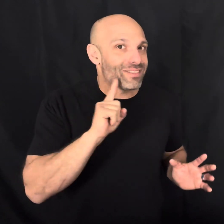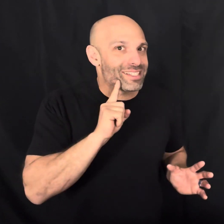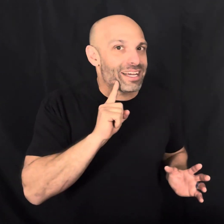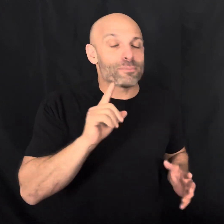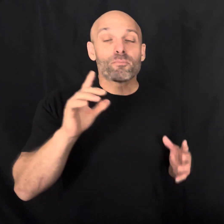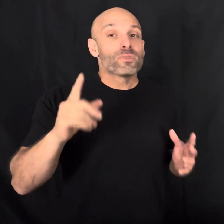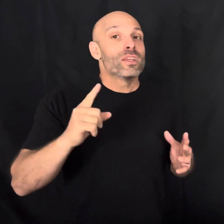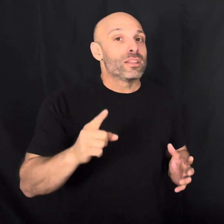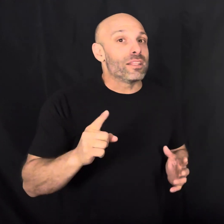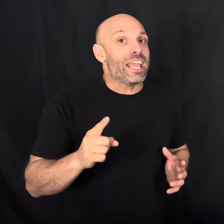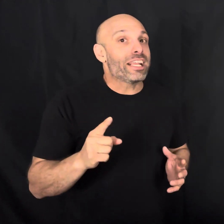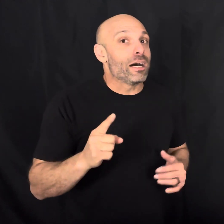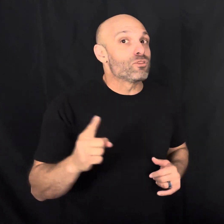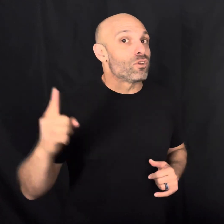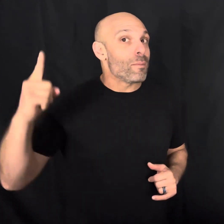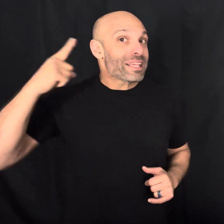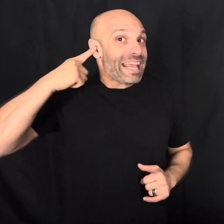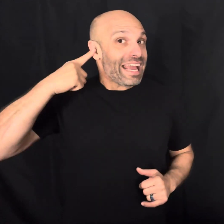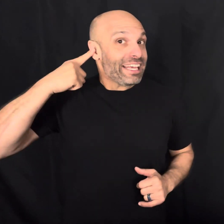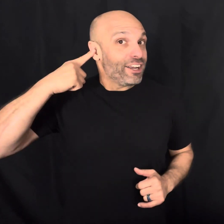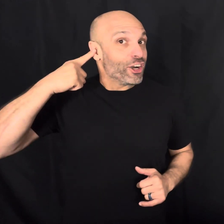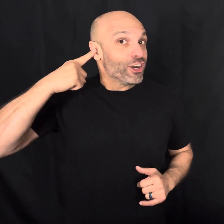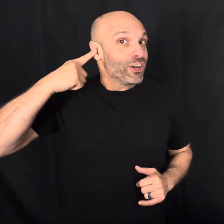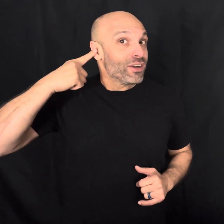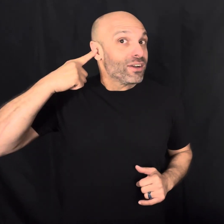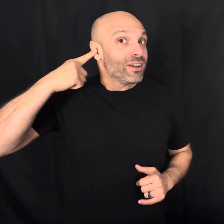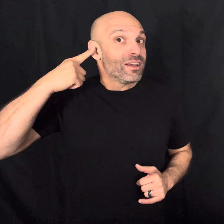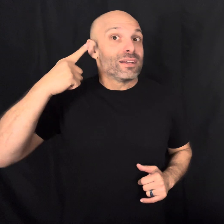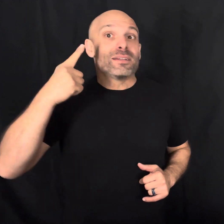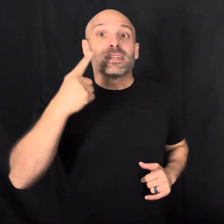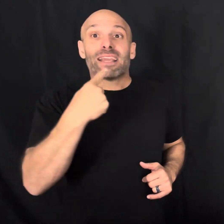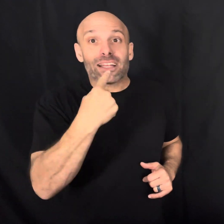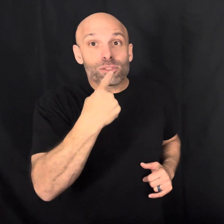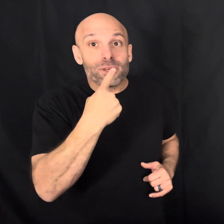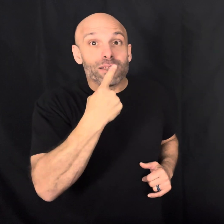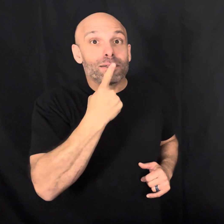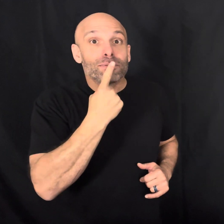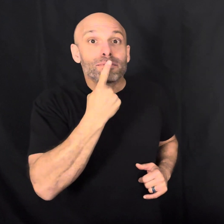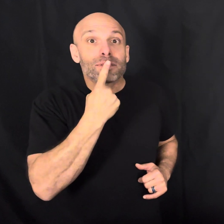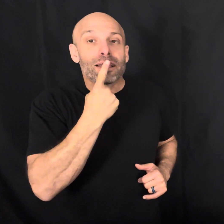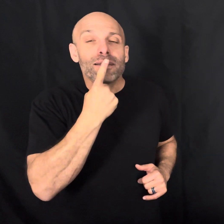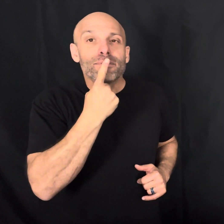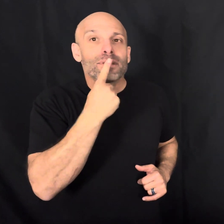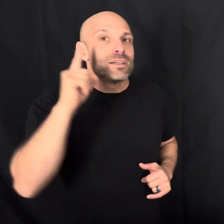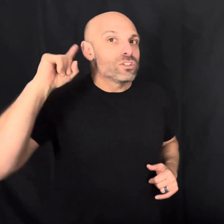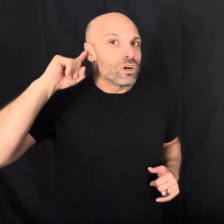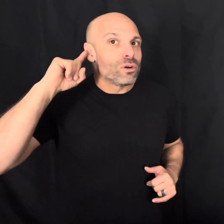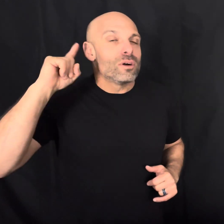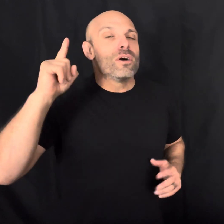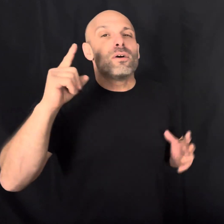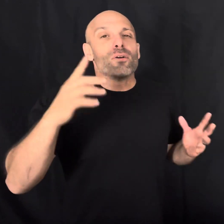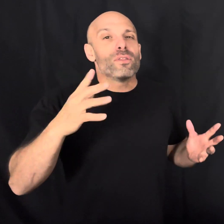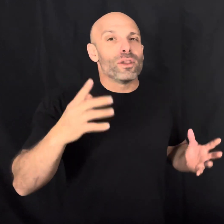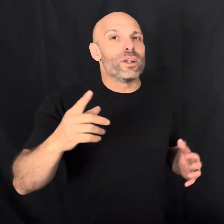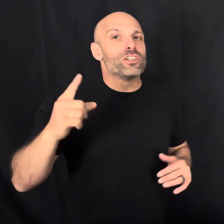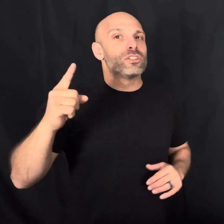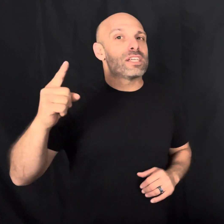sign. It comes from can't hear, can't speak, okay? So the original sign